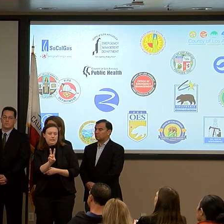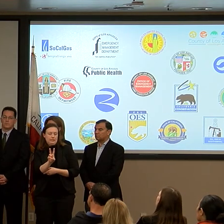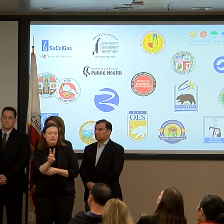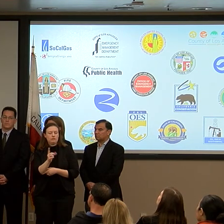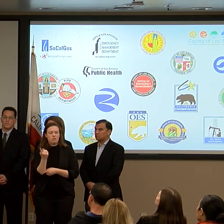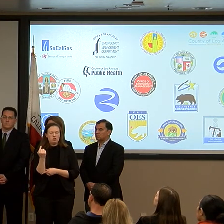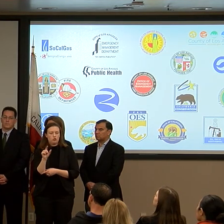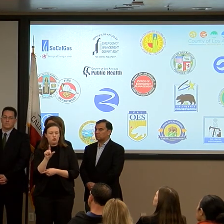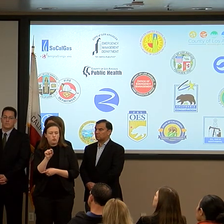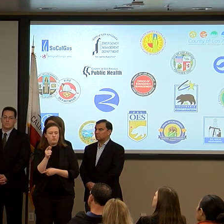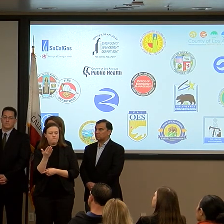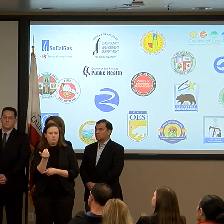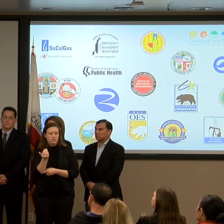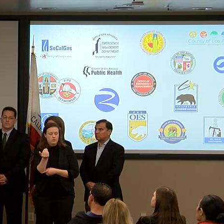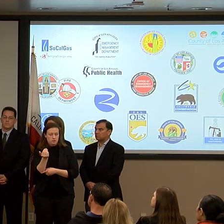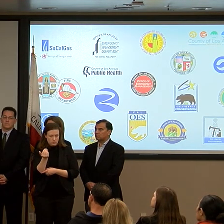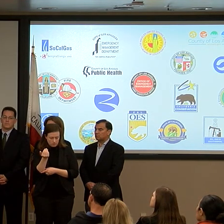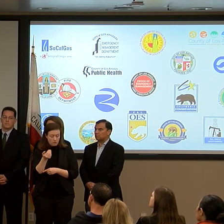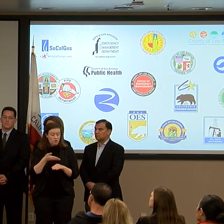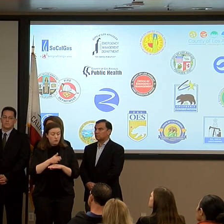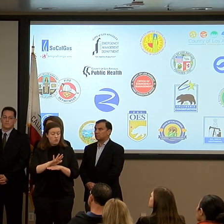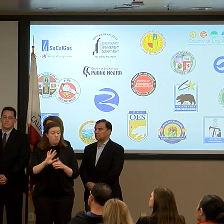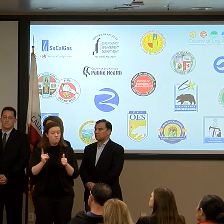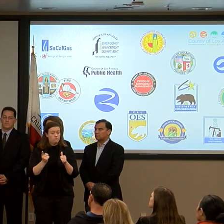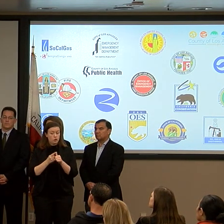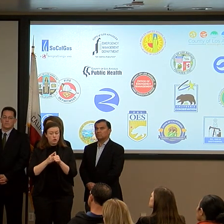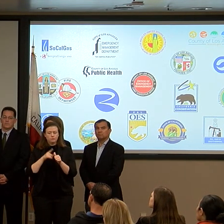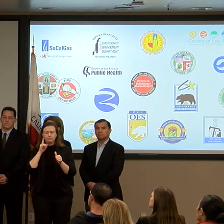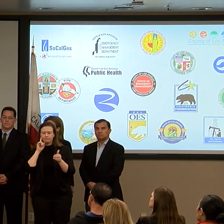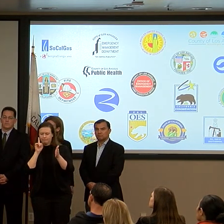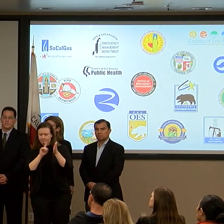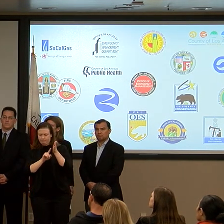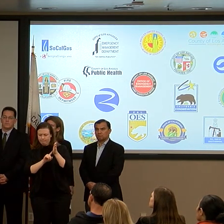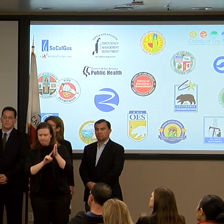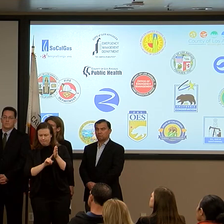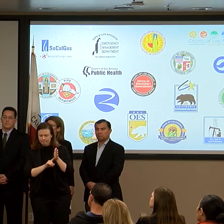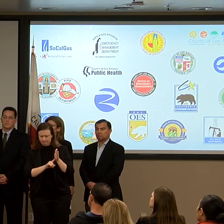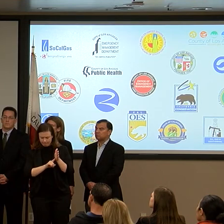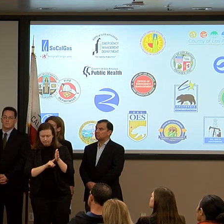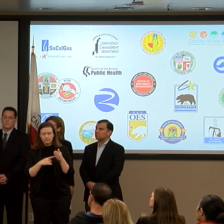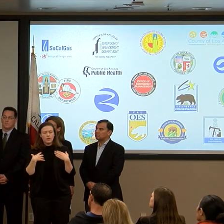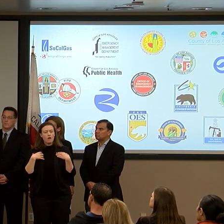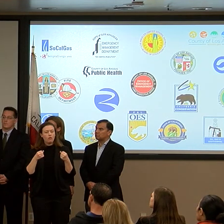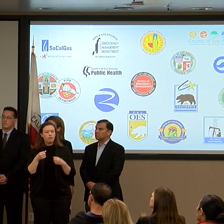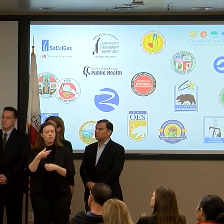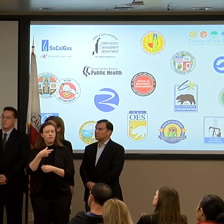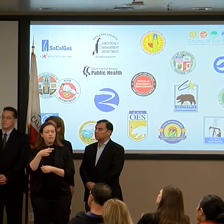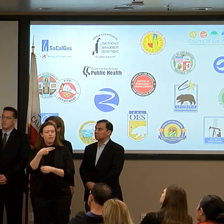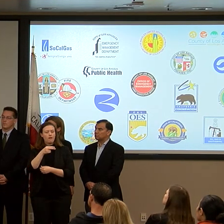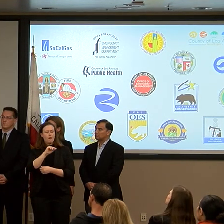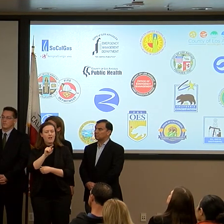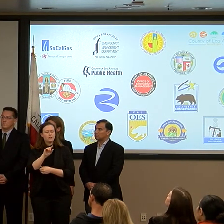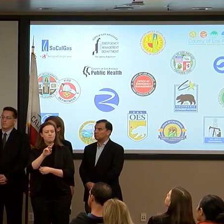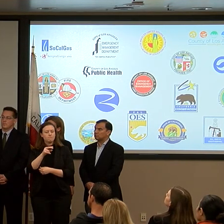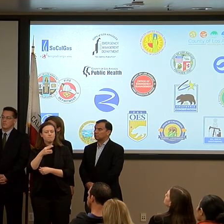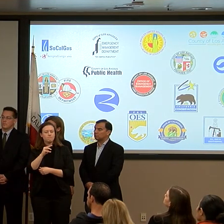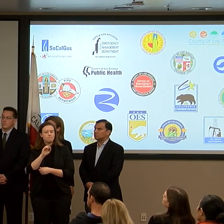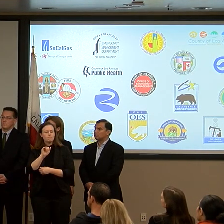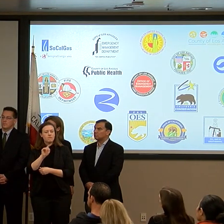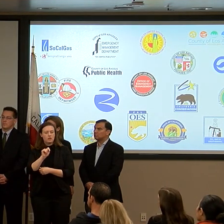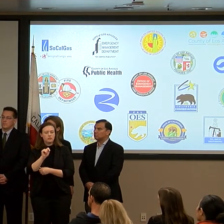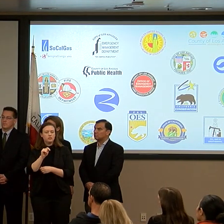26, 2015. And following their initial investigation, our health hazmat division immediately began